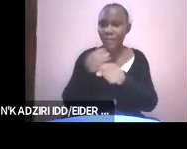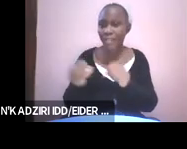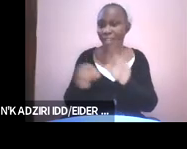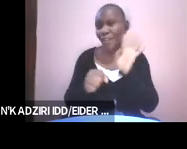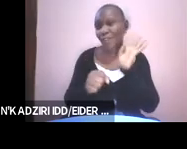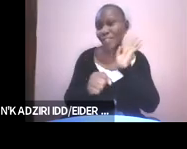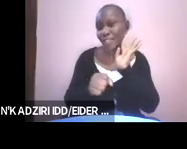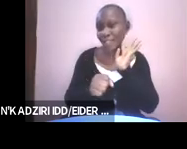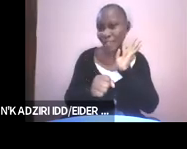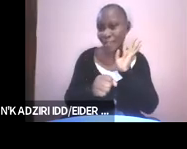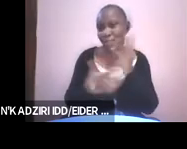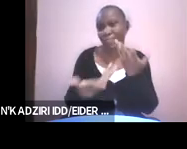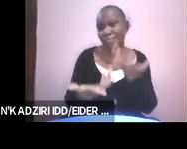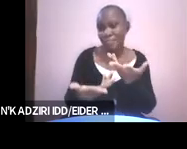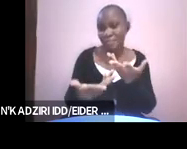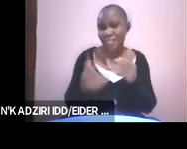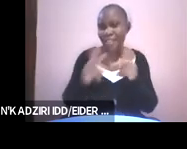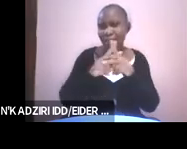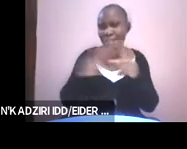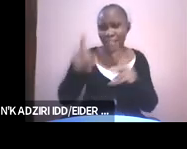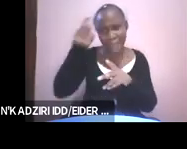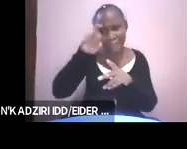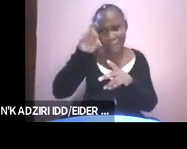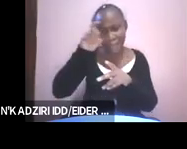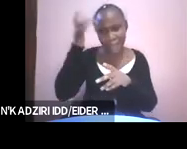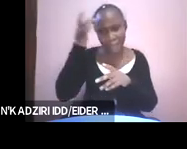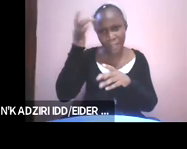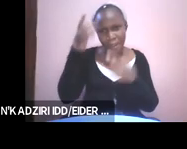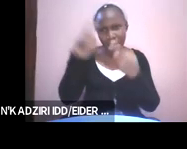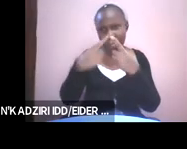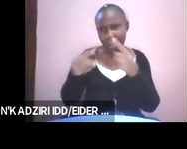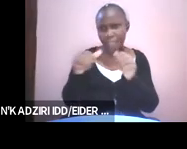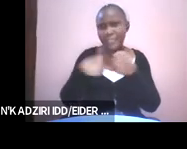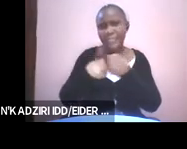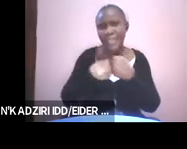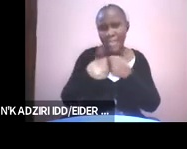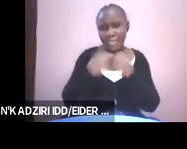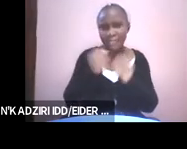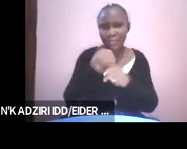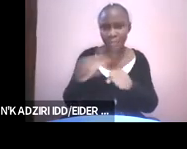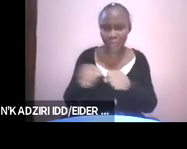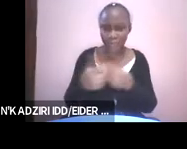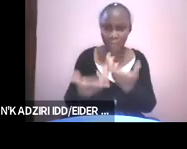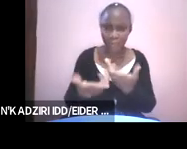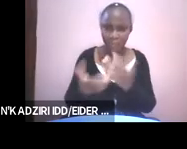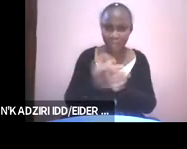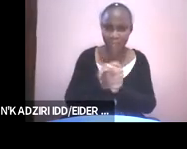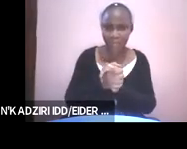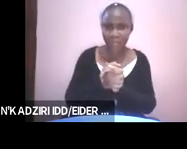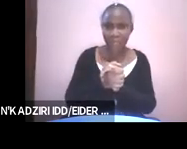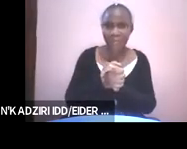group, and we're very sad that she's having this problem. Yeah. So,